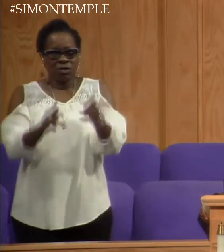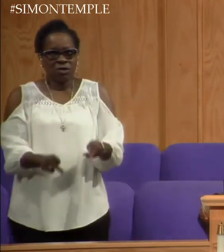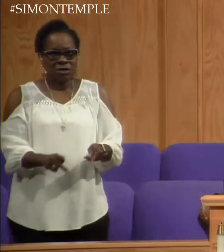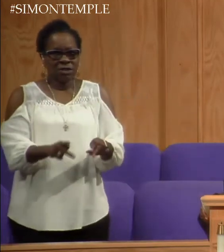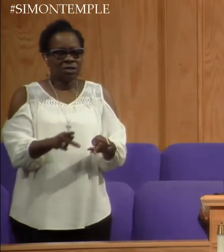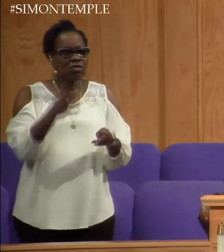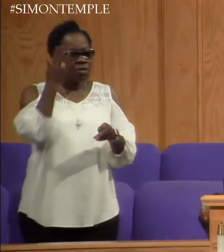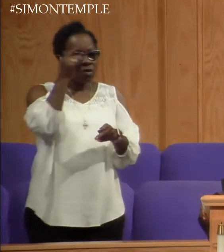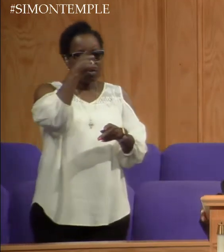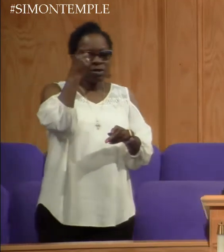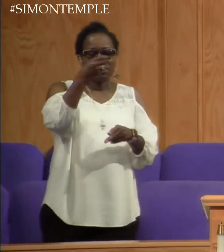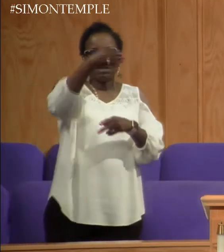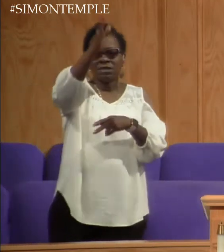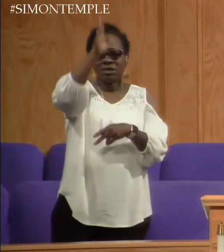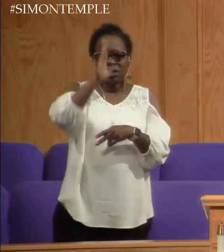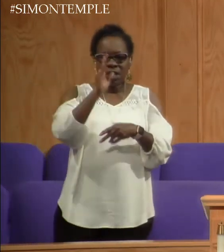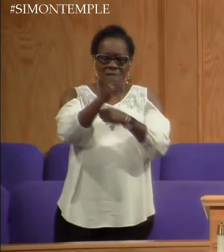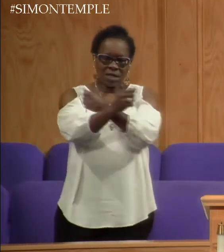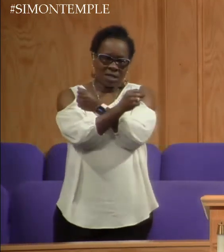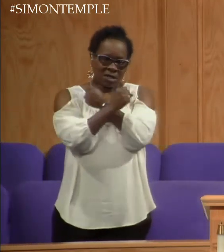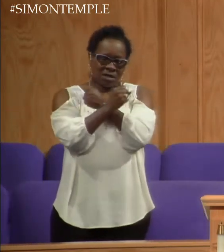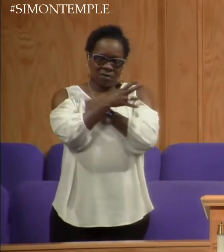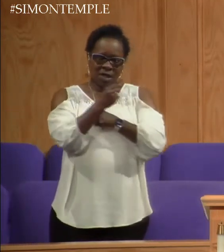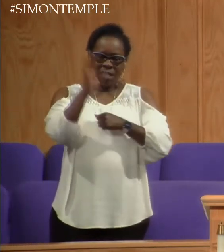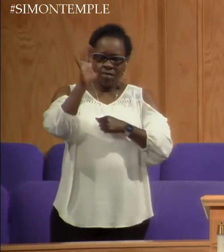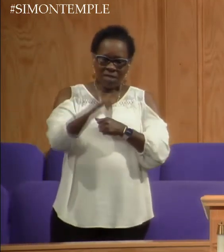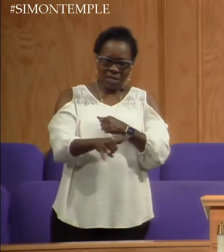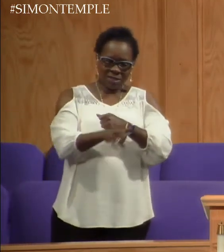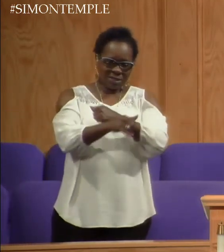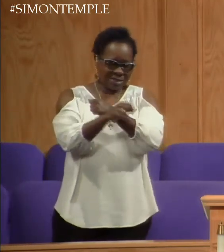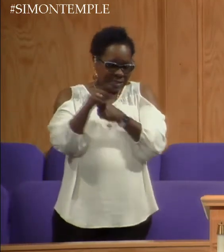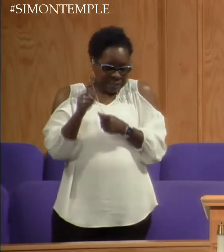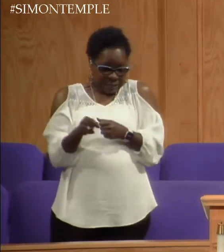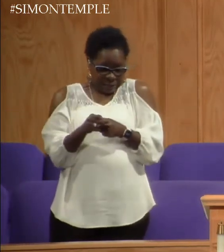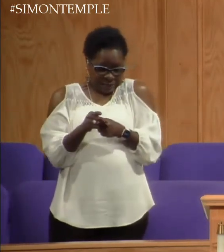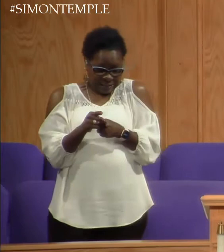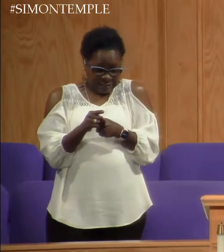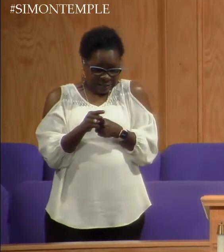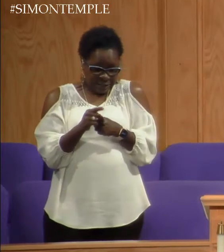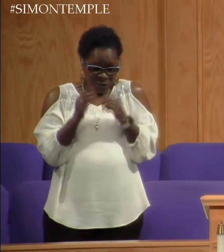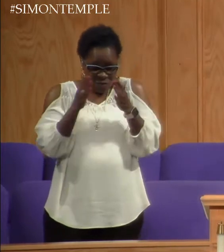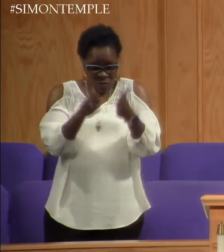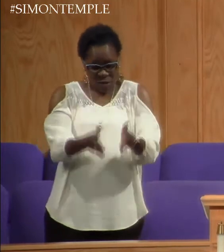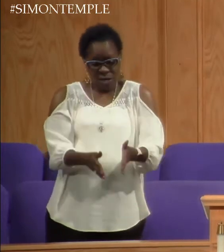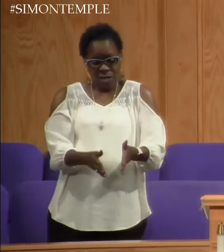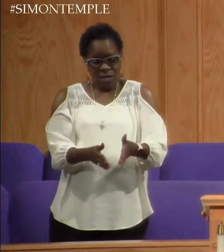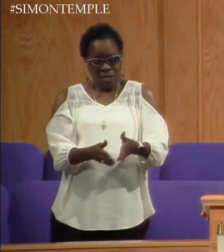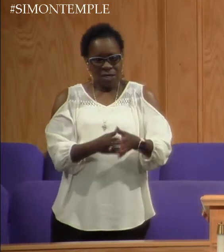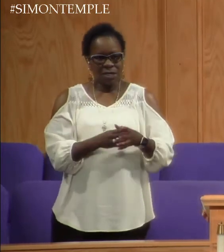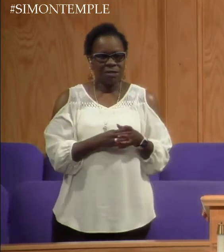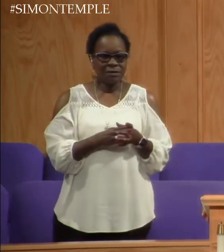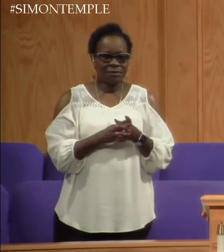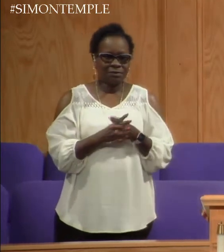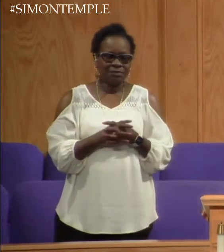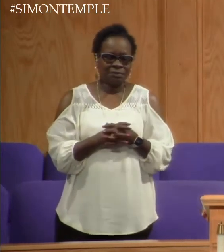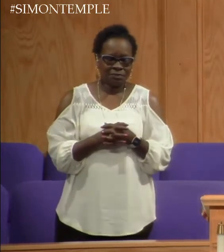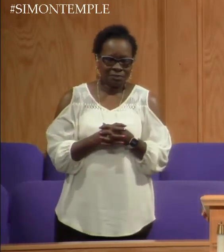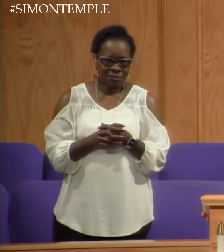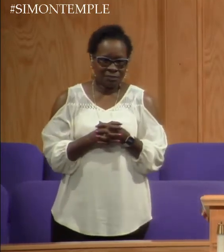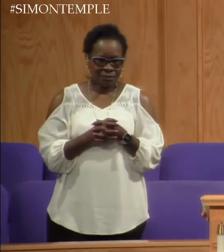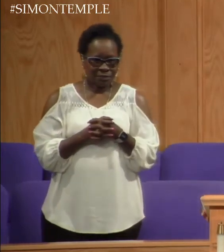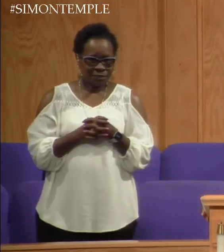love, and love is a fundamental essence in his nature and character, his very